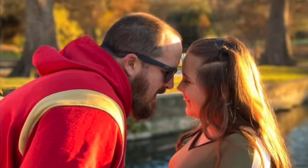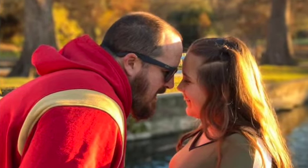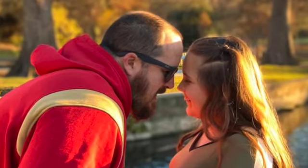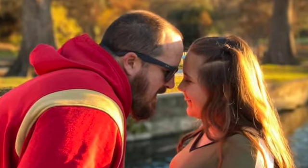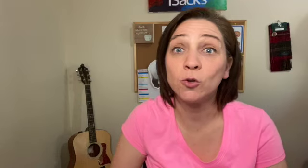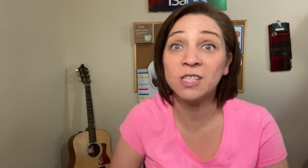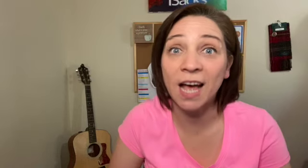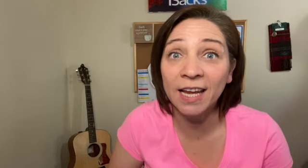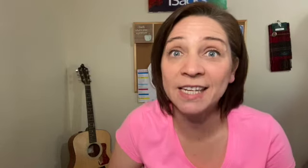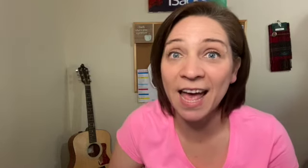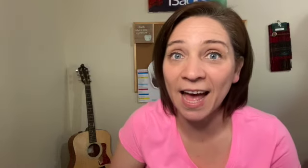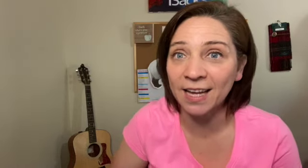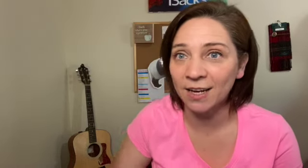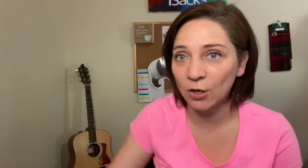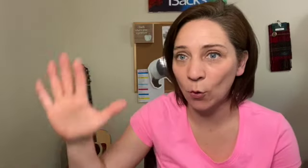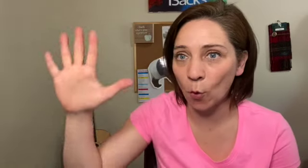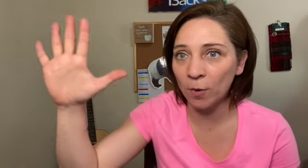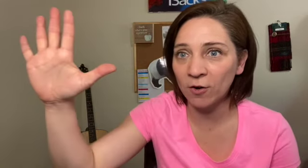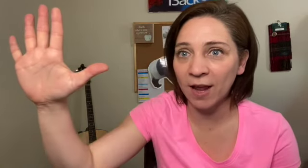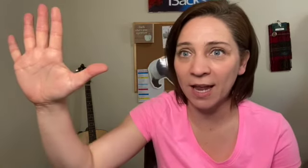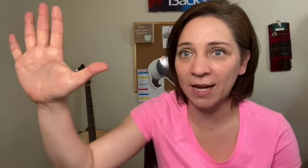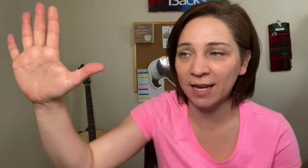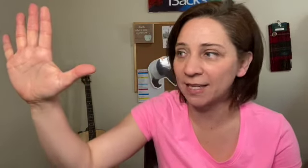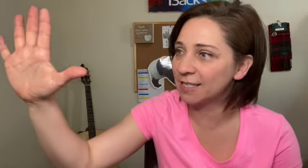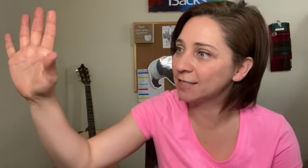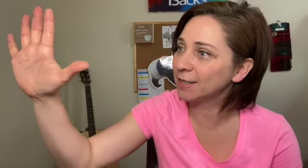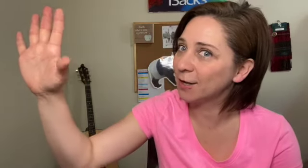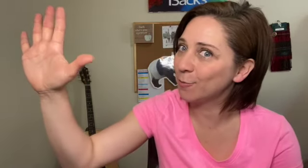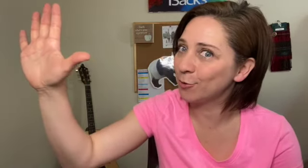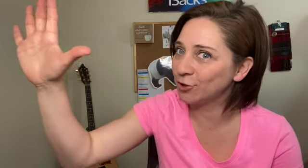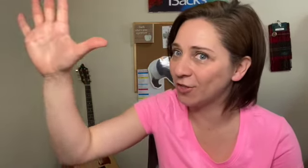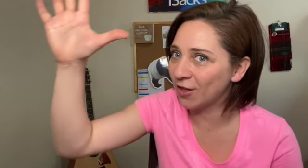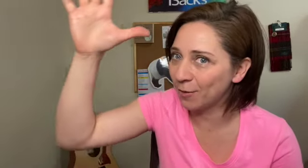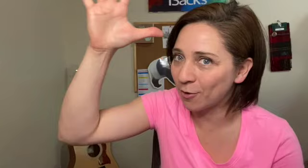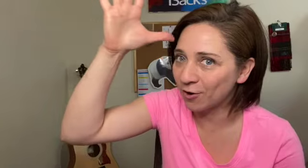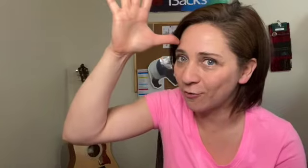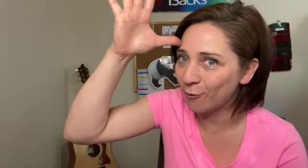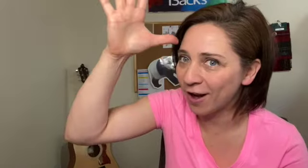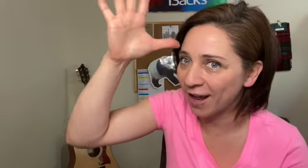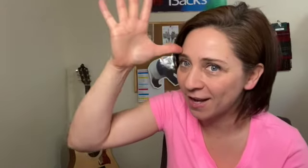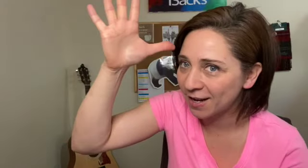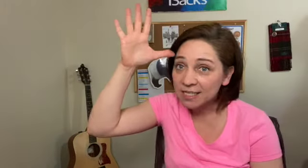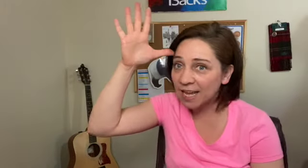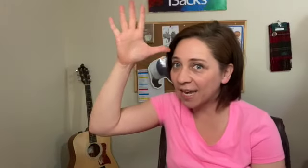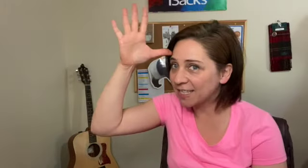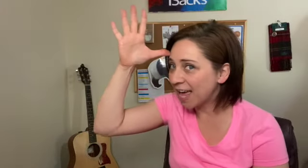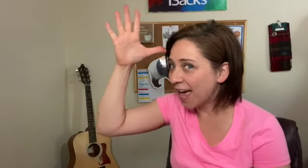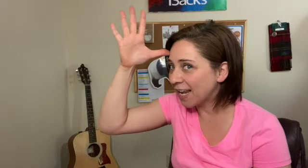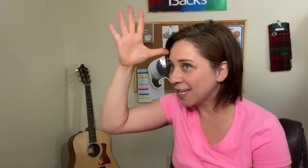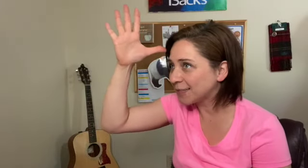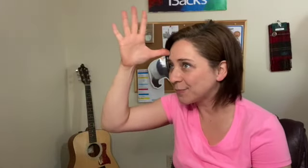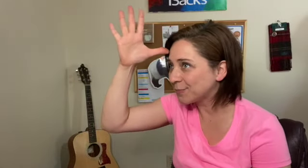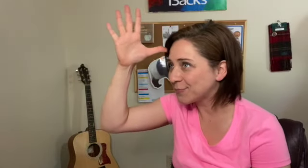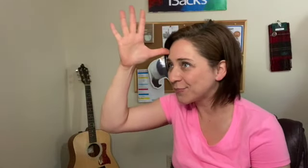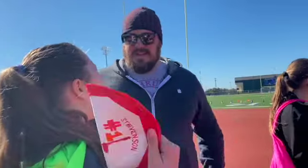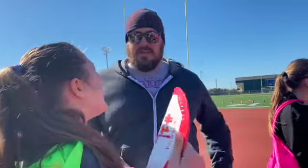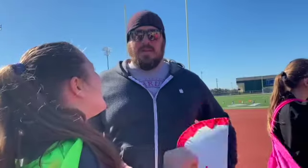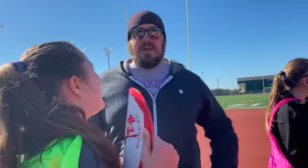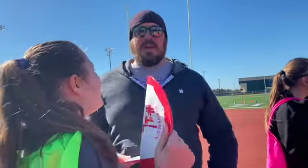To sign dad, you open your hand like this. Put your thumb on your forehead. Sign dad. The